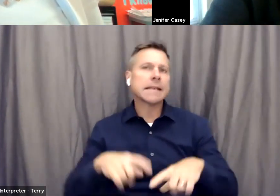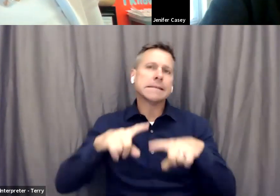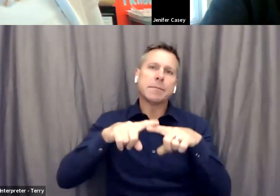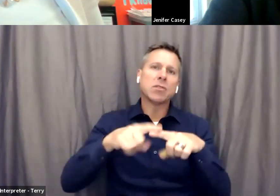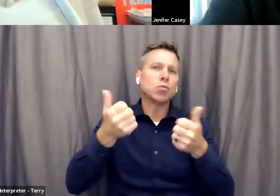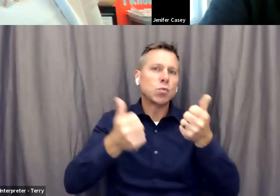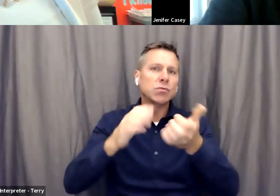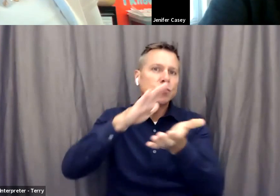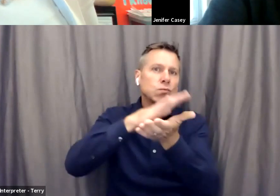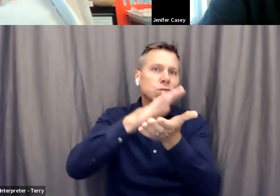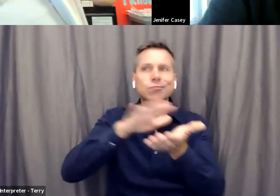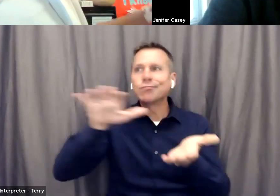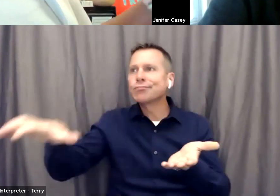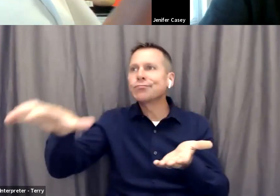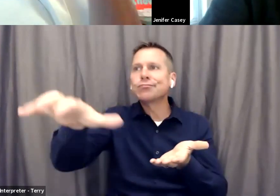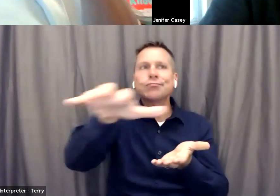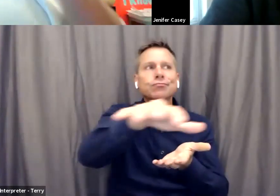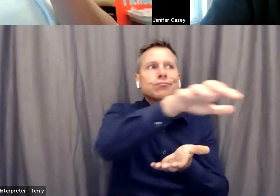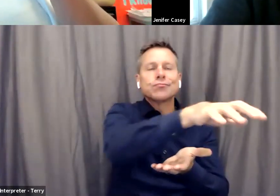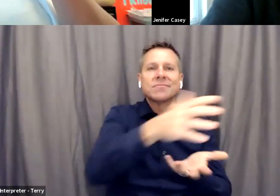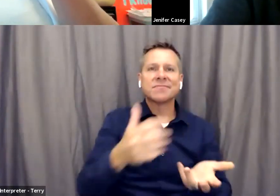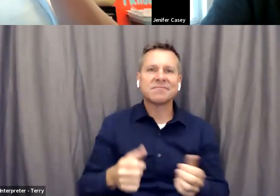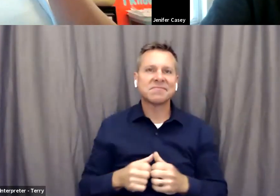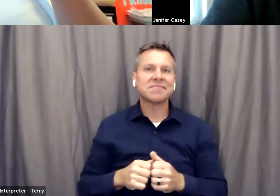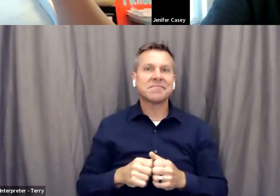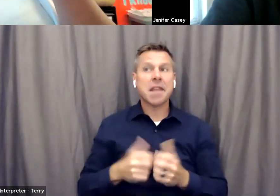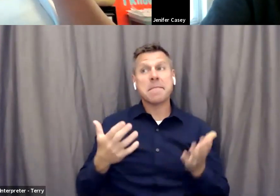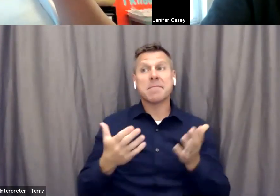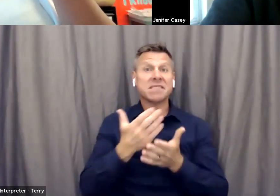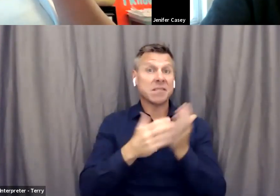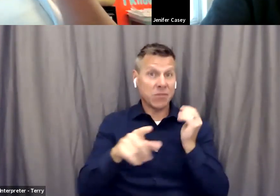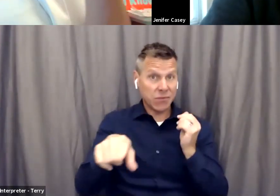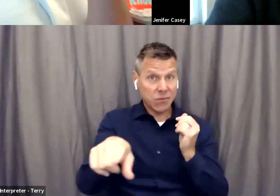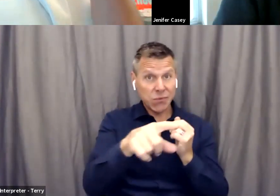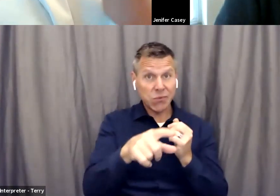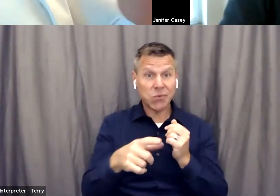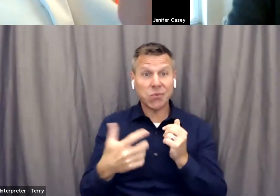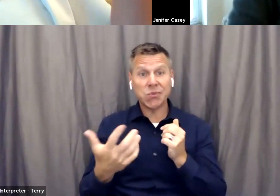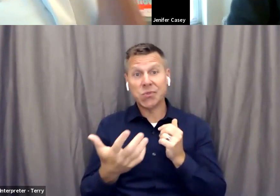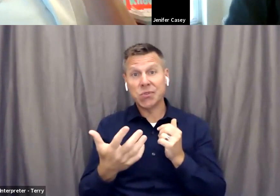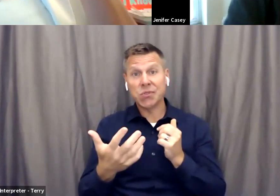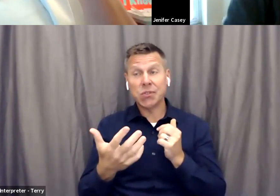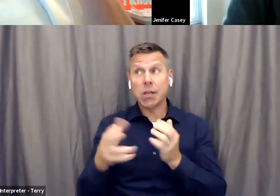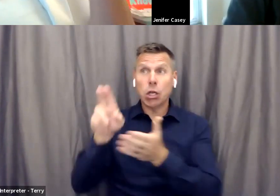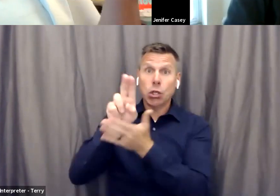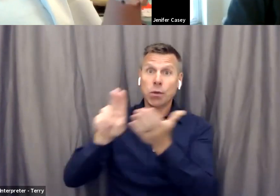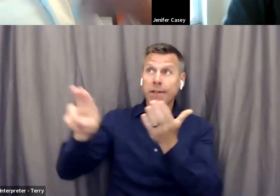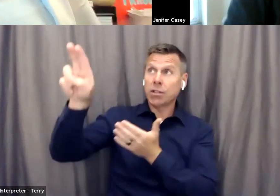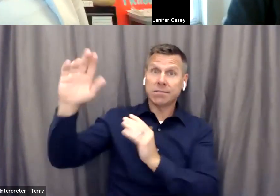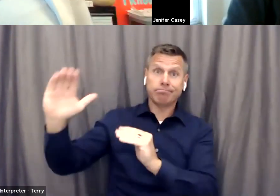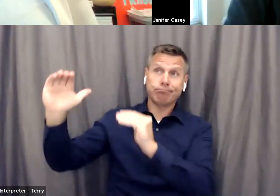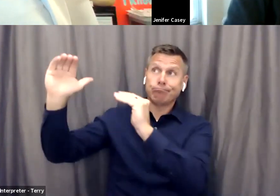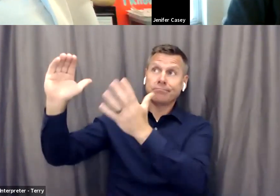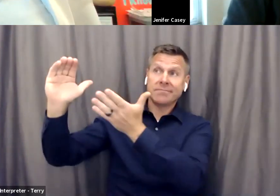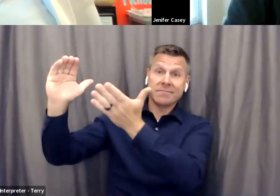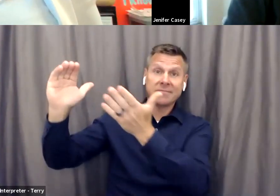you're on. So I know there might be some of you who are at the university level and some of you are